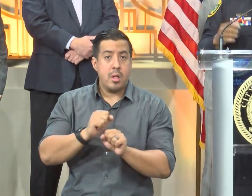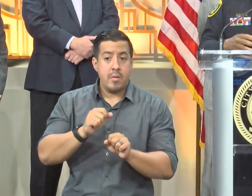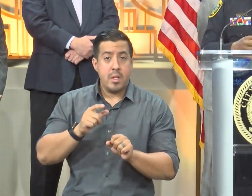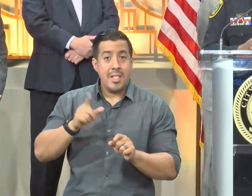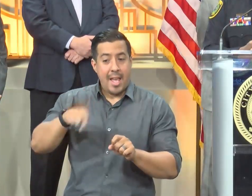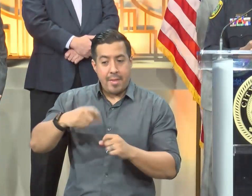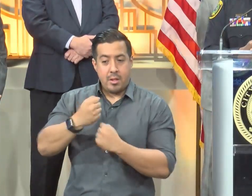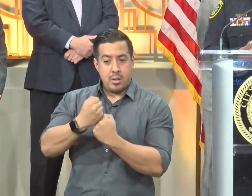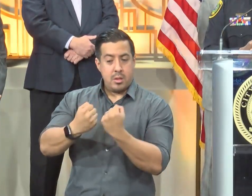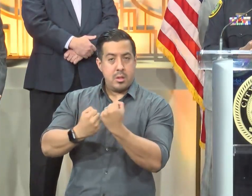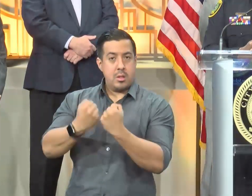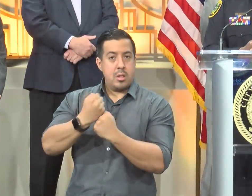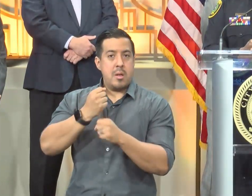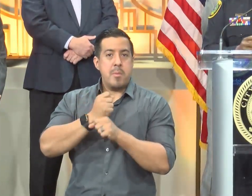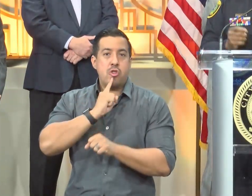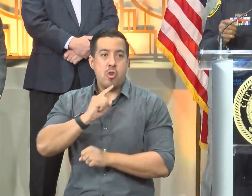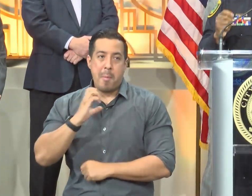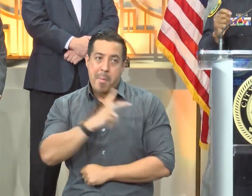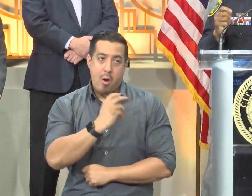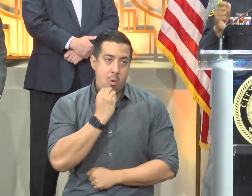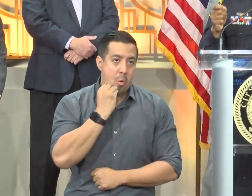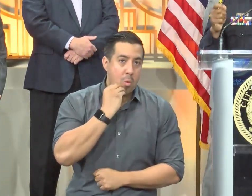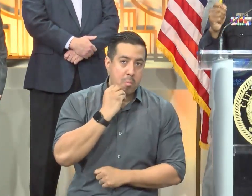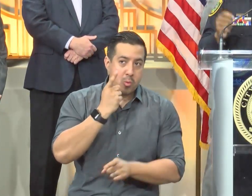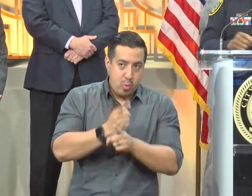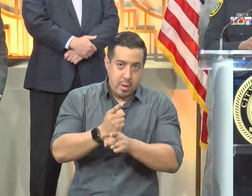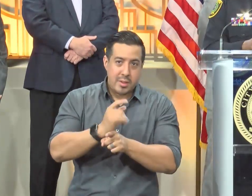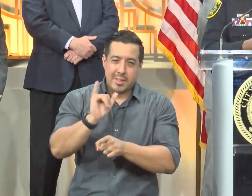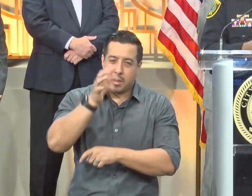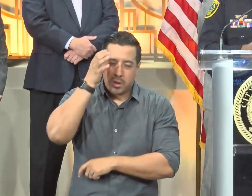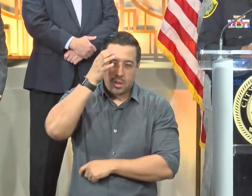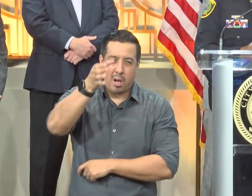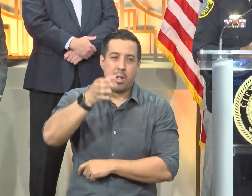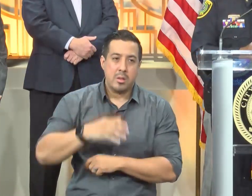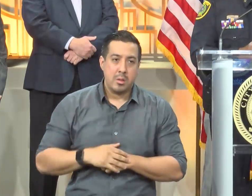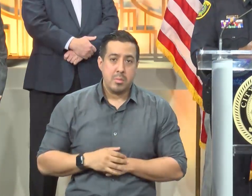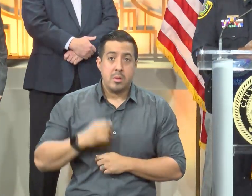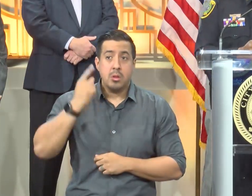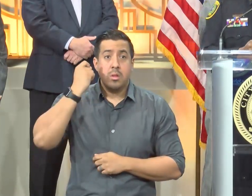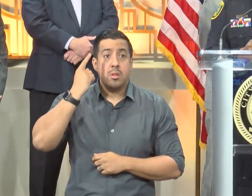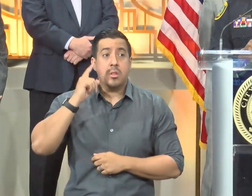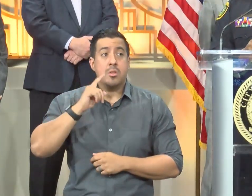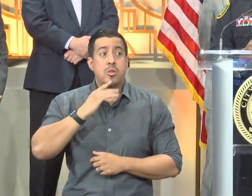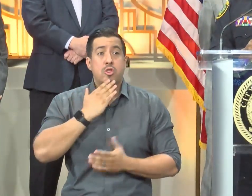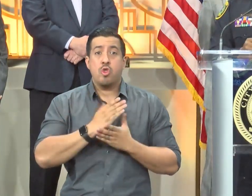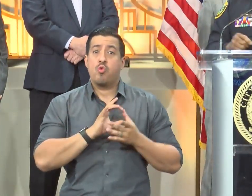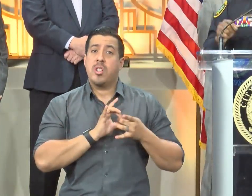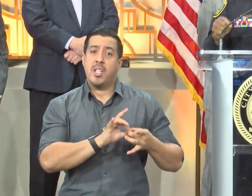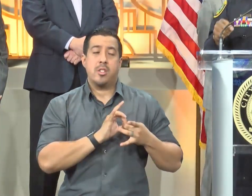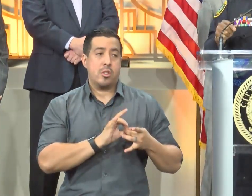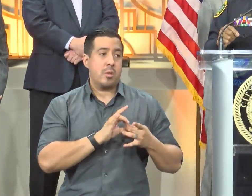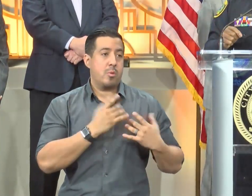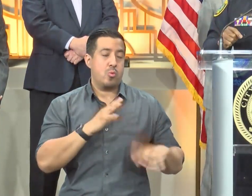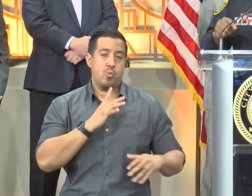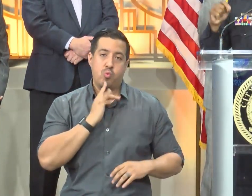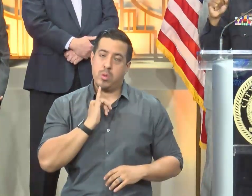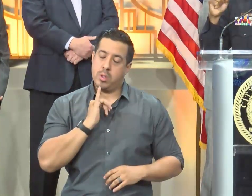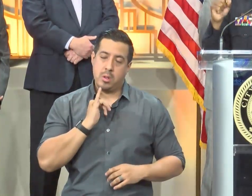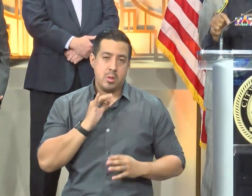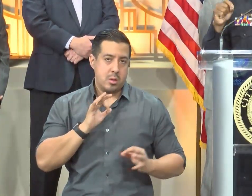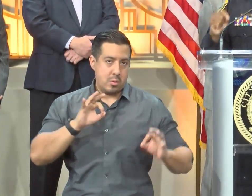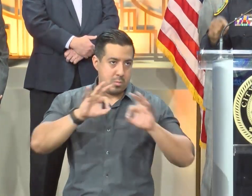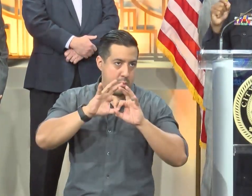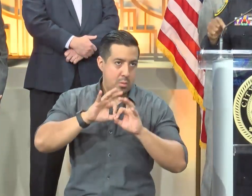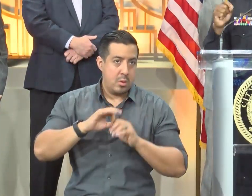where we are right now. So the first thing, all my friends, because relationships are deep. And let me tell you something. I